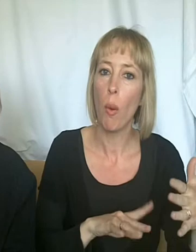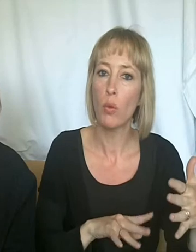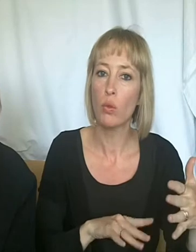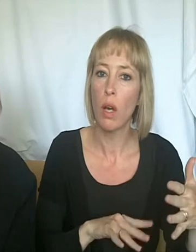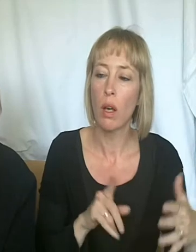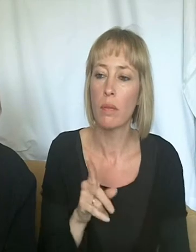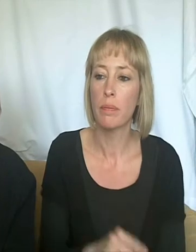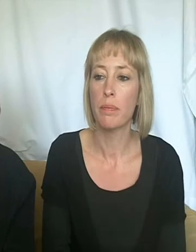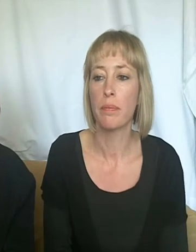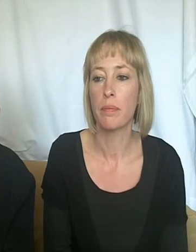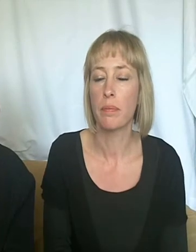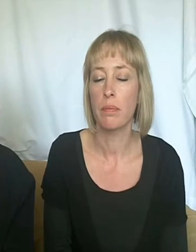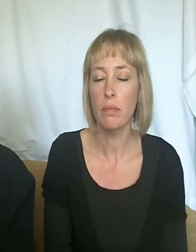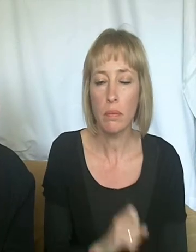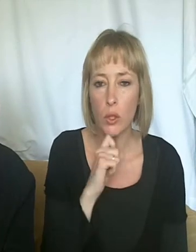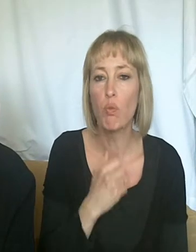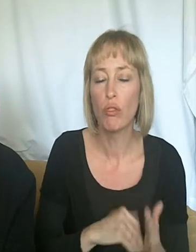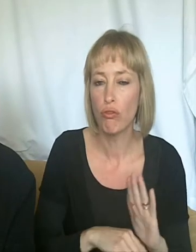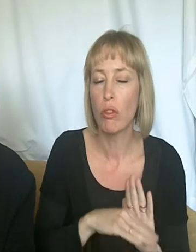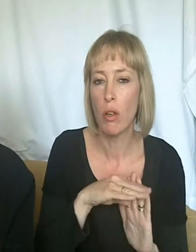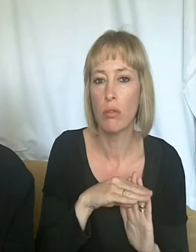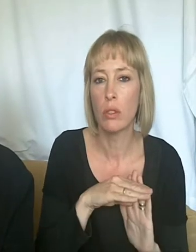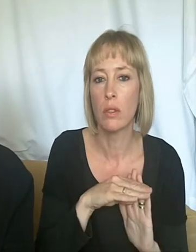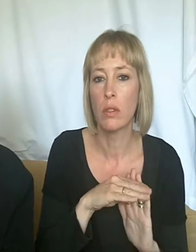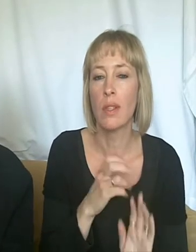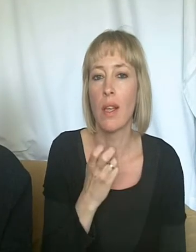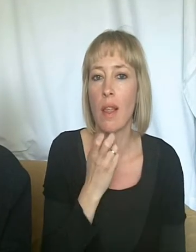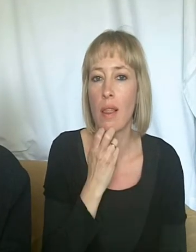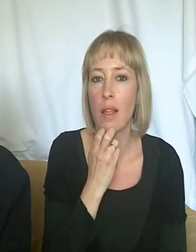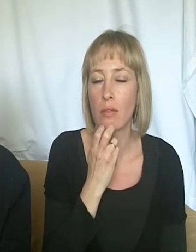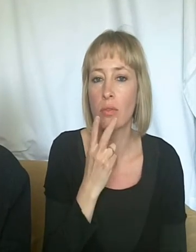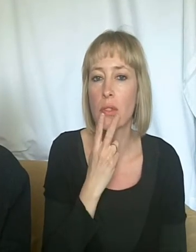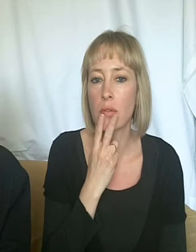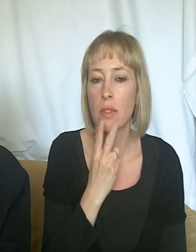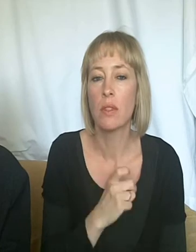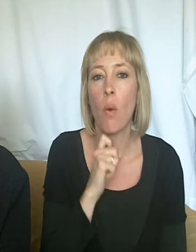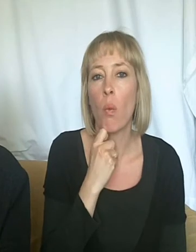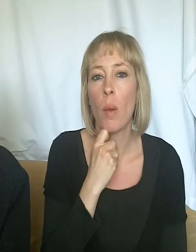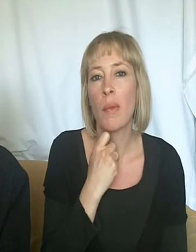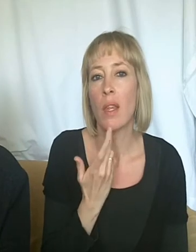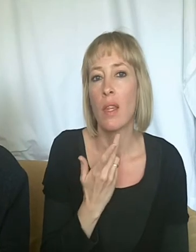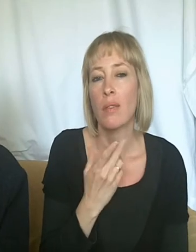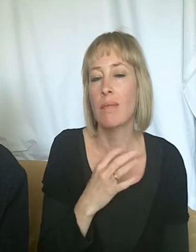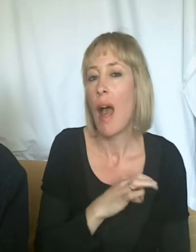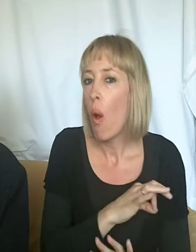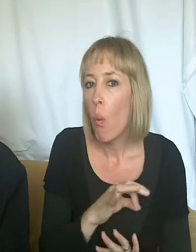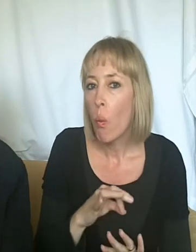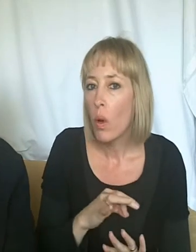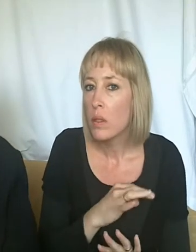computer, and it charges. An electronic cigarette will last several